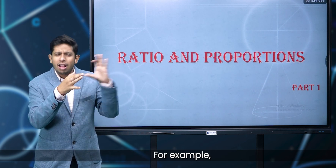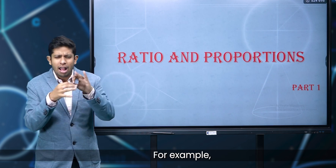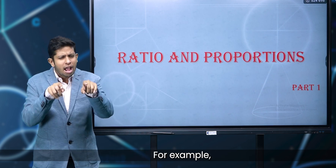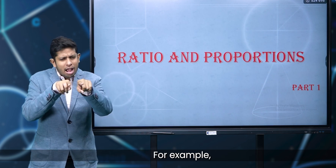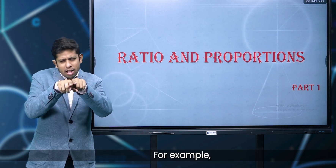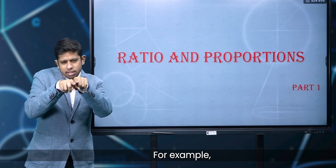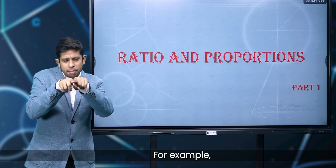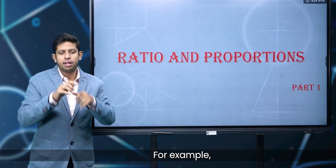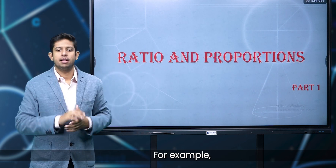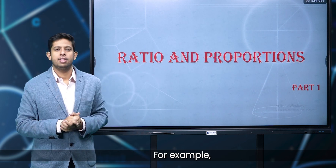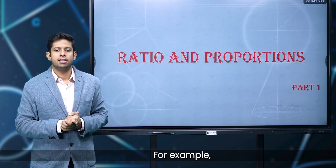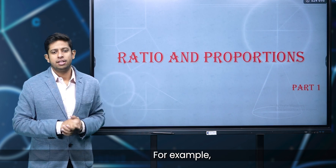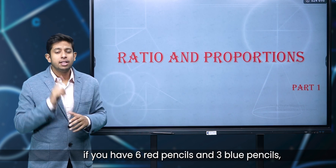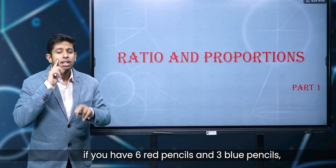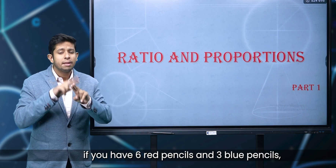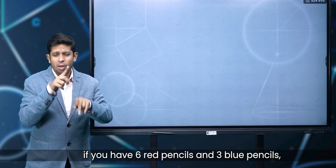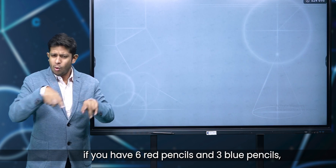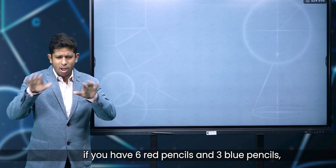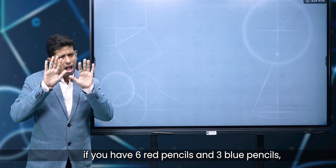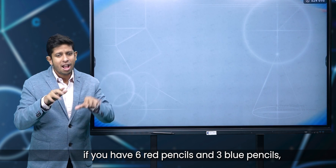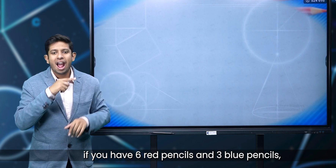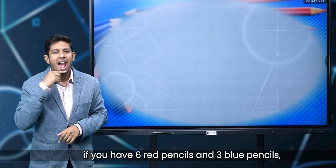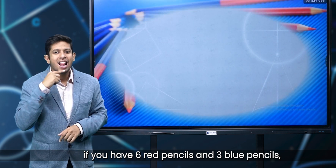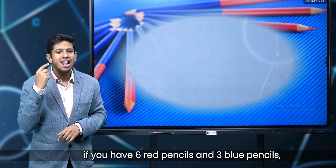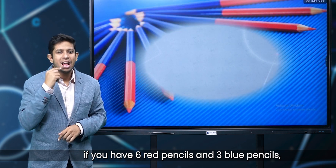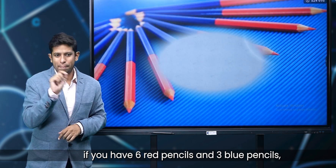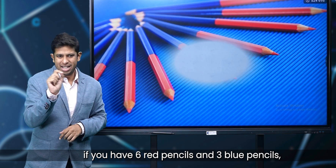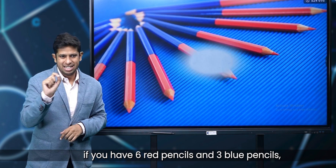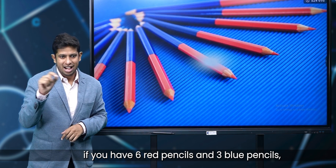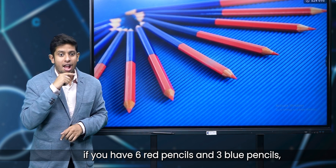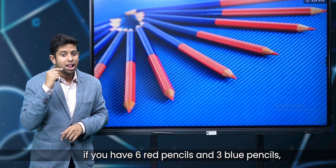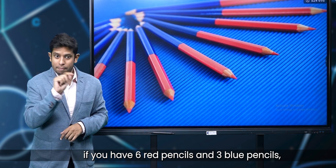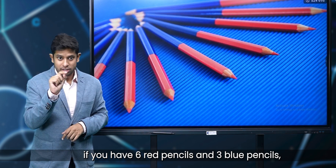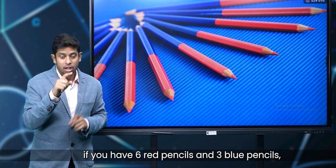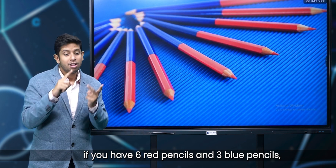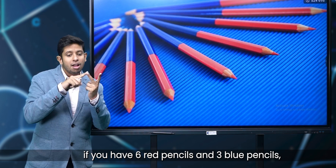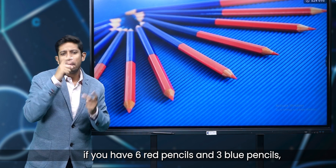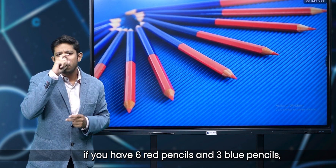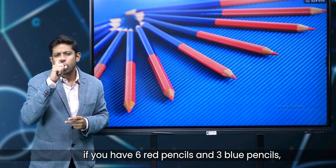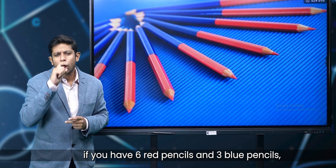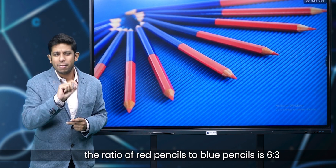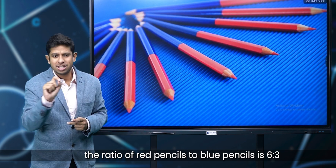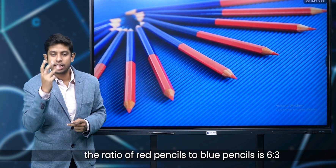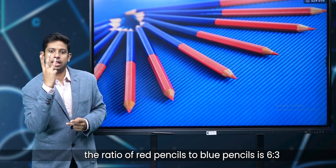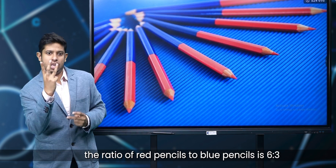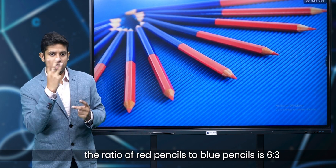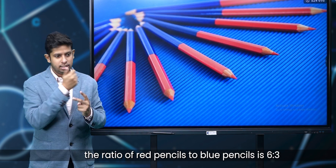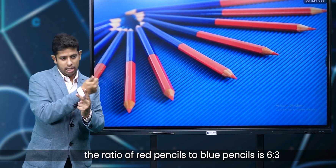For example, if you have 6 red pencils and 3 blue pencils, the ratio of red pencils to